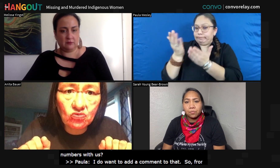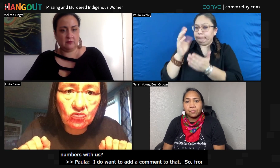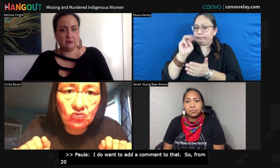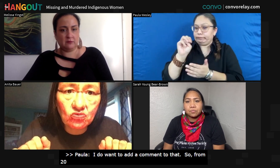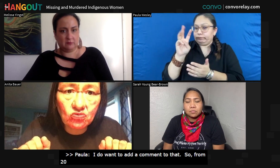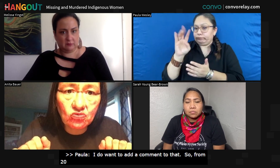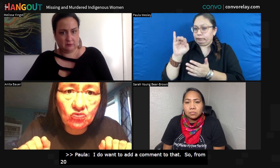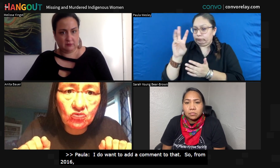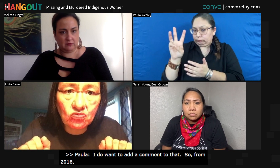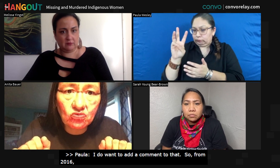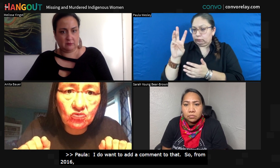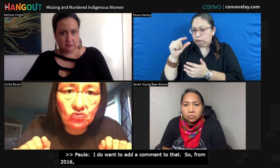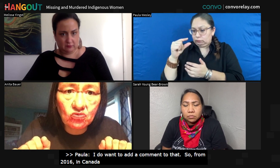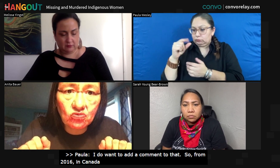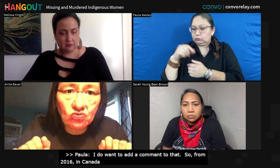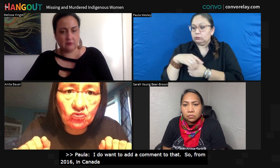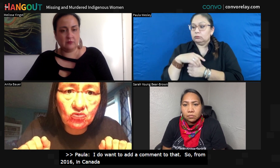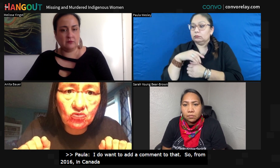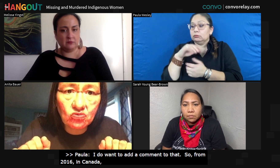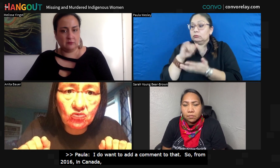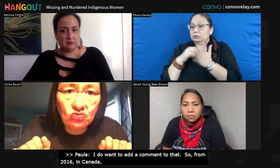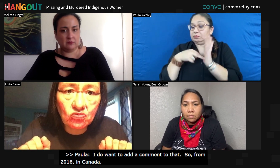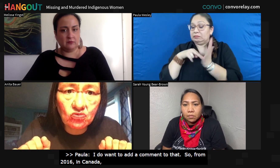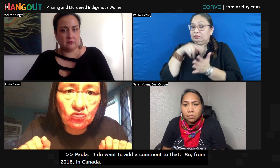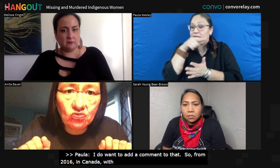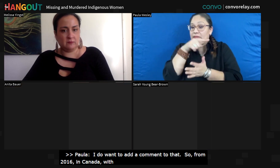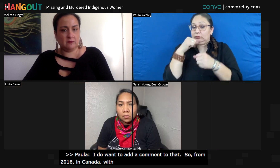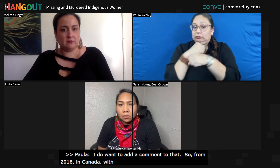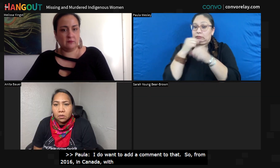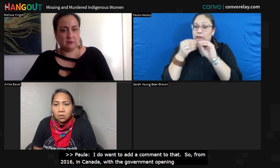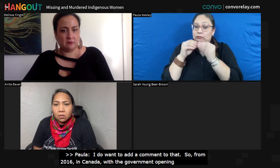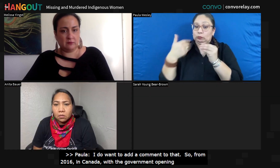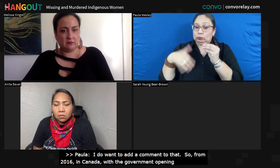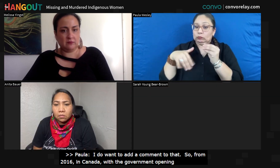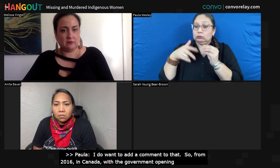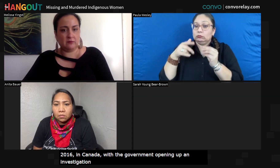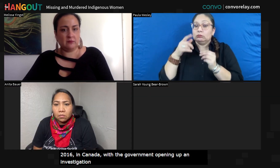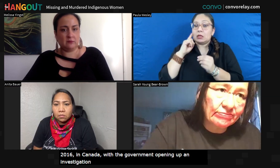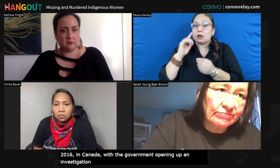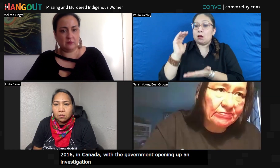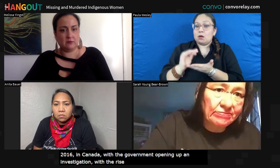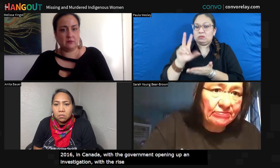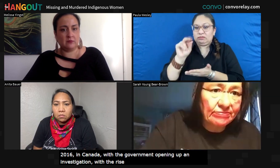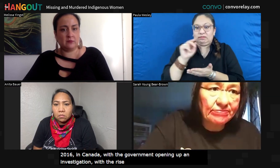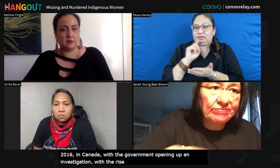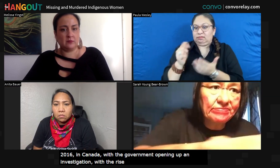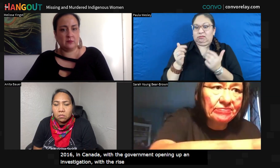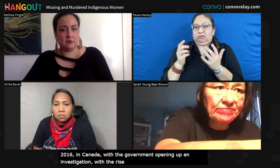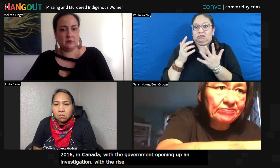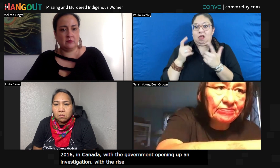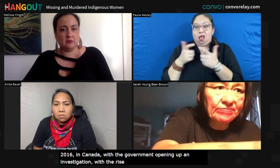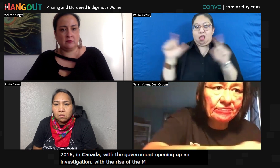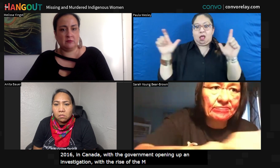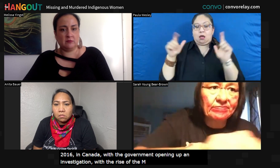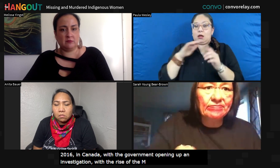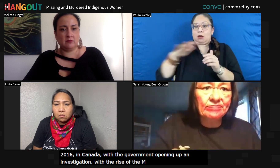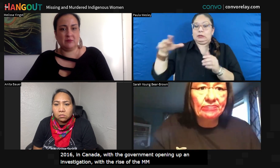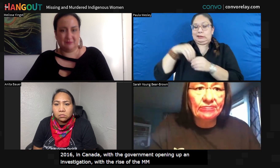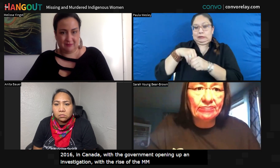up an investigation, with the rise of the MMIW, the numbers are